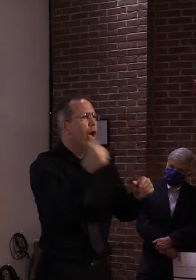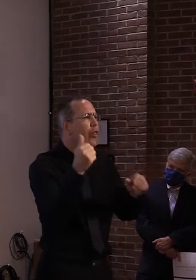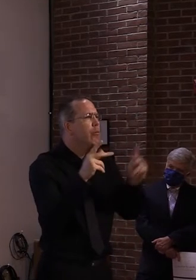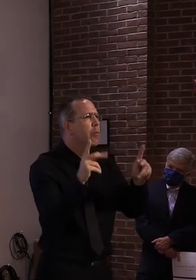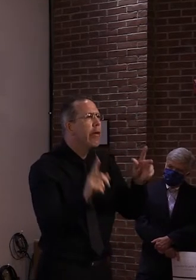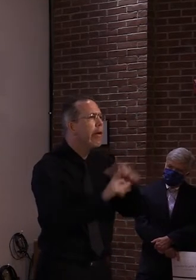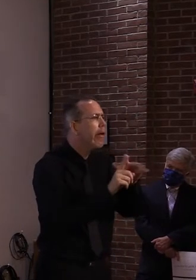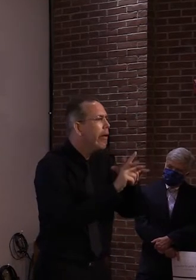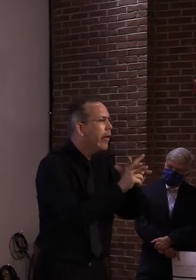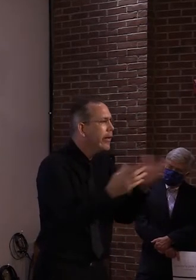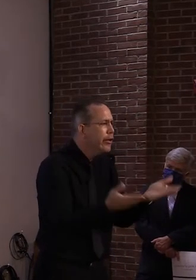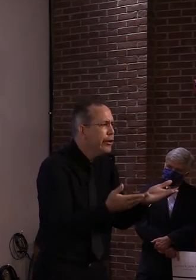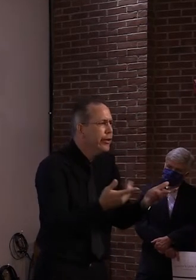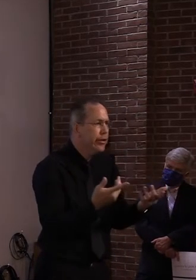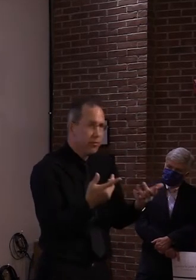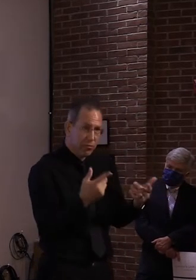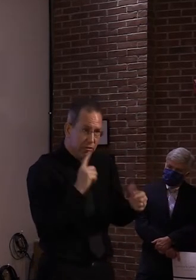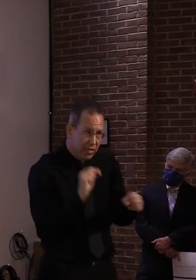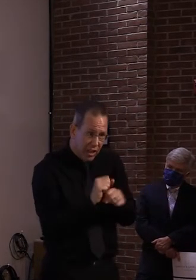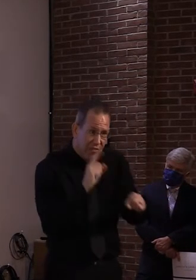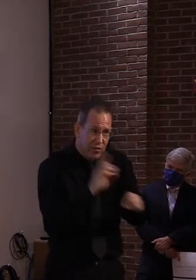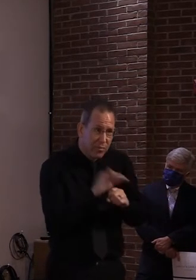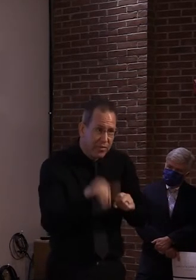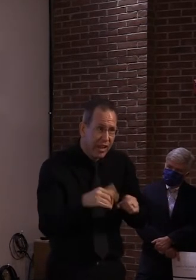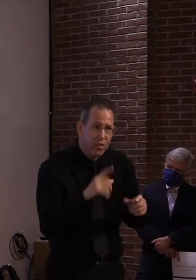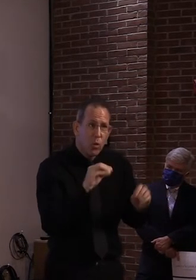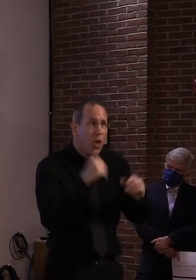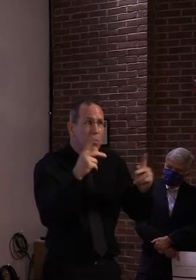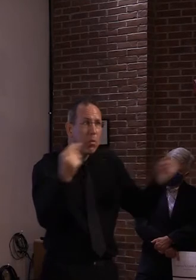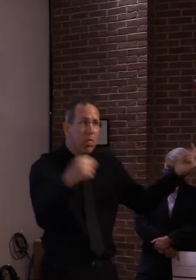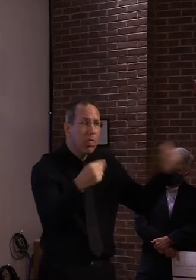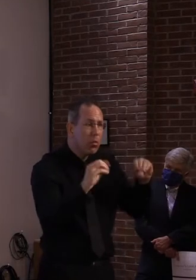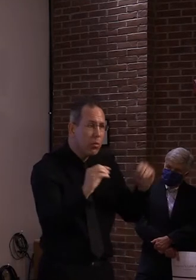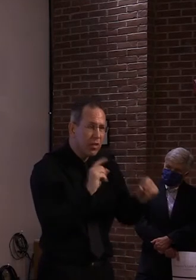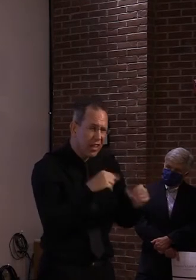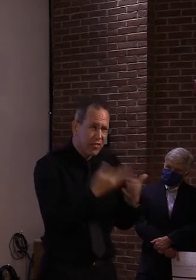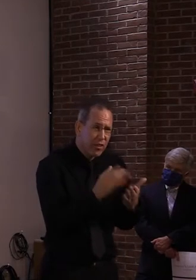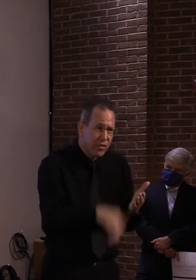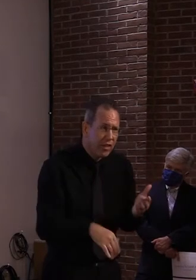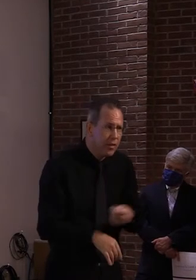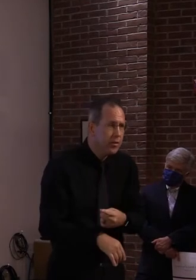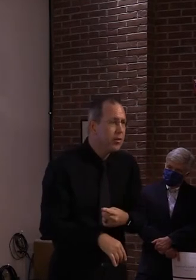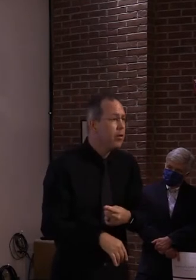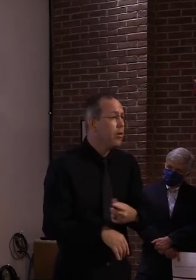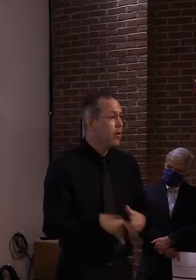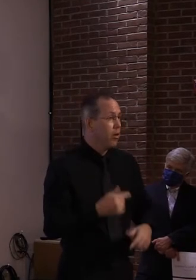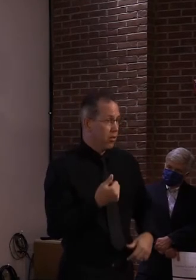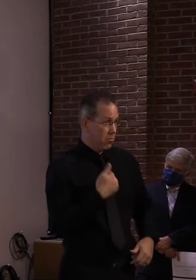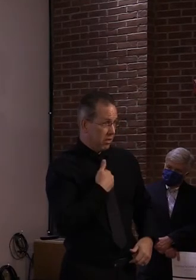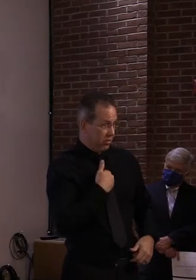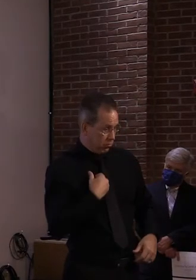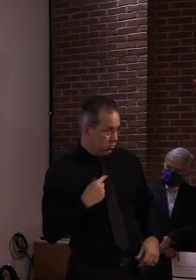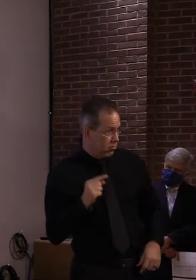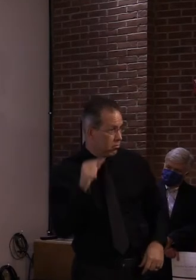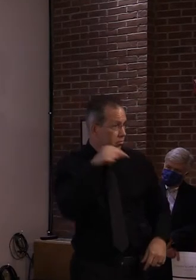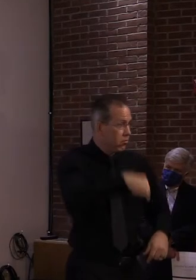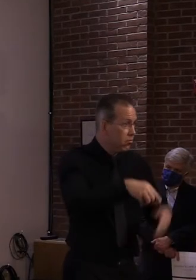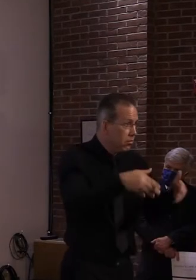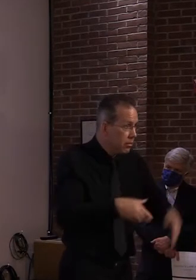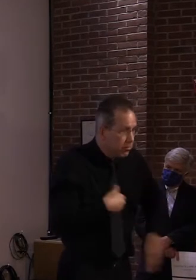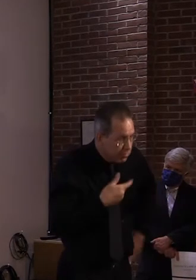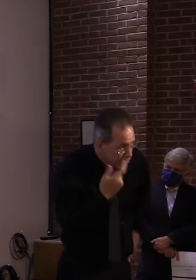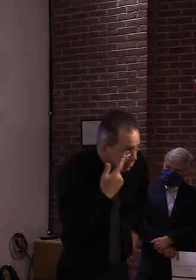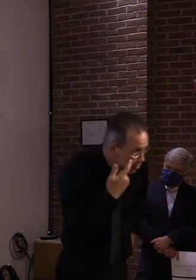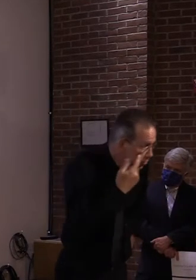I wouldn't want to confirm that completely for you because I'm not down there and haven't seen with my own eyes, but we've appropriately